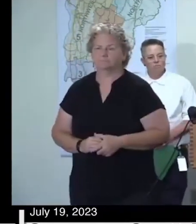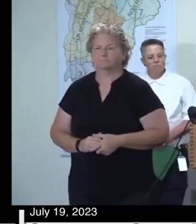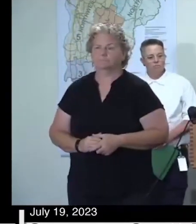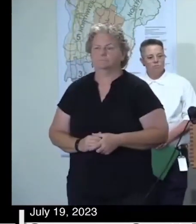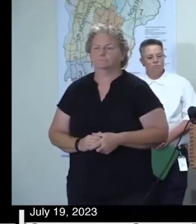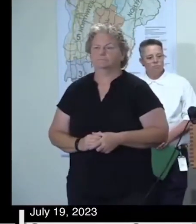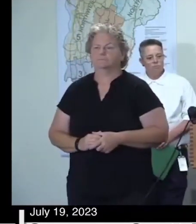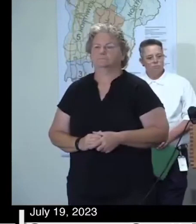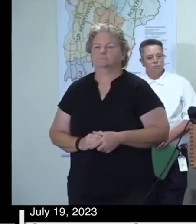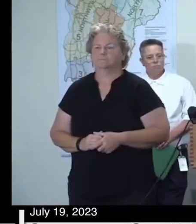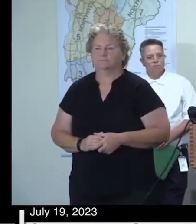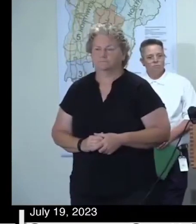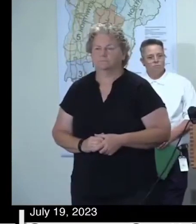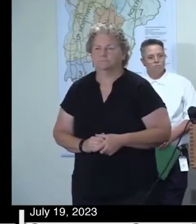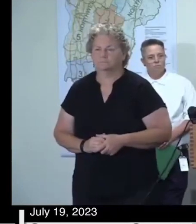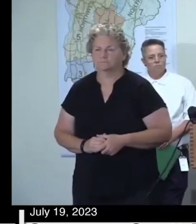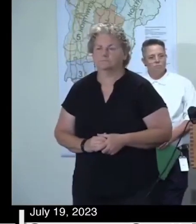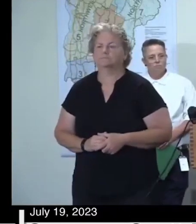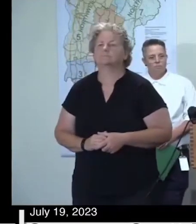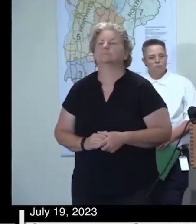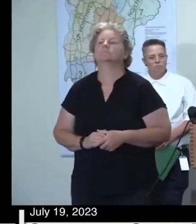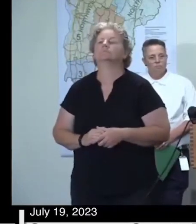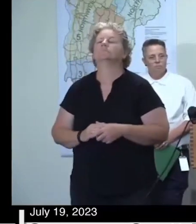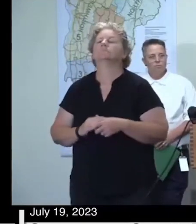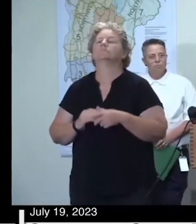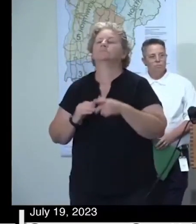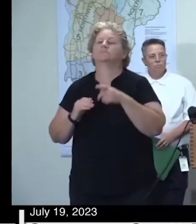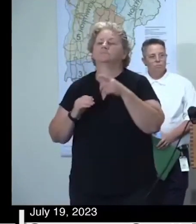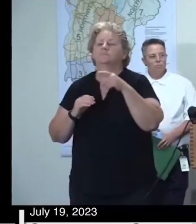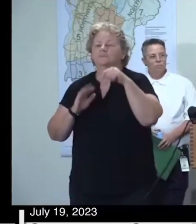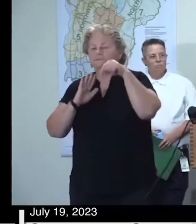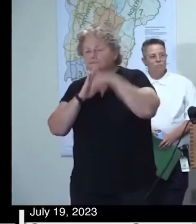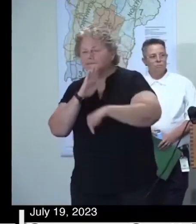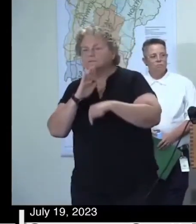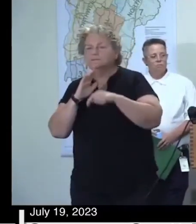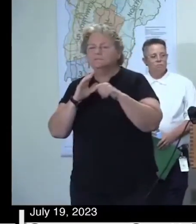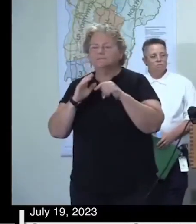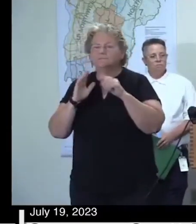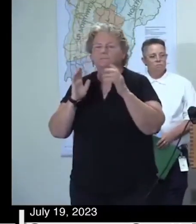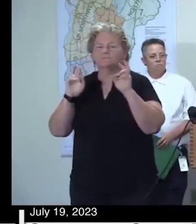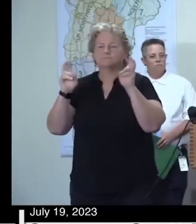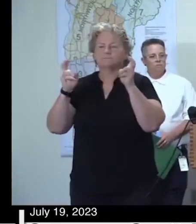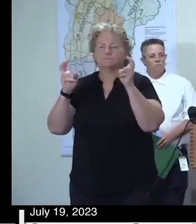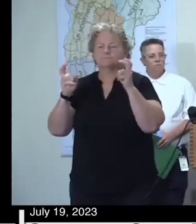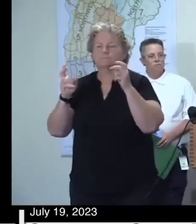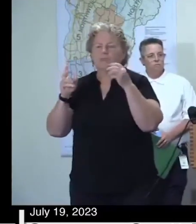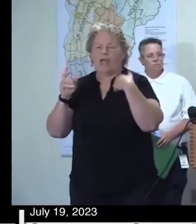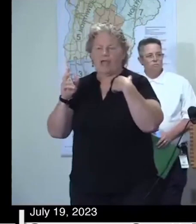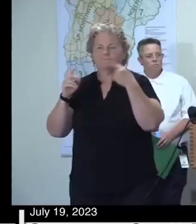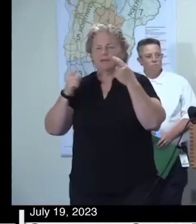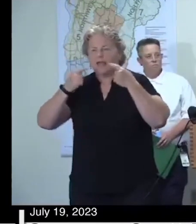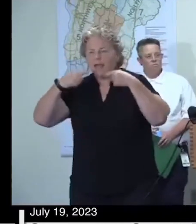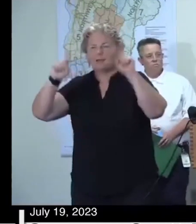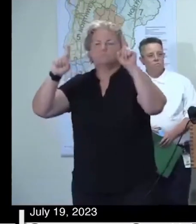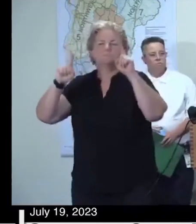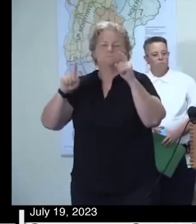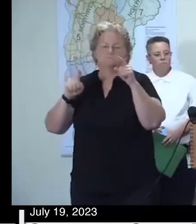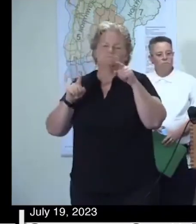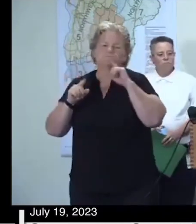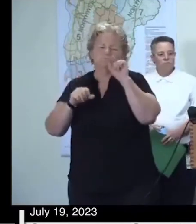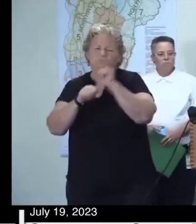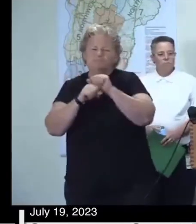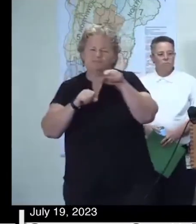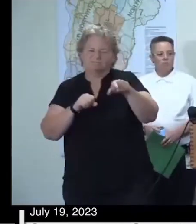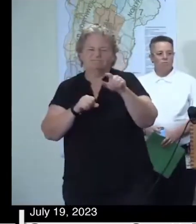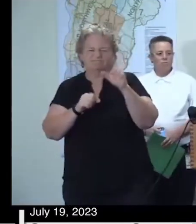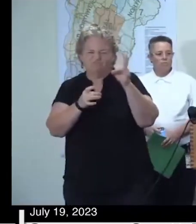thing is, for those from undeclared counties, should they be declared, the process continues automatically. They don't have to do a